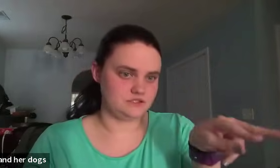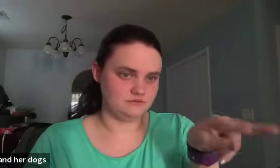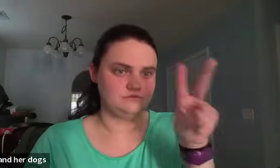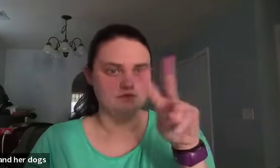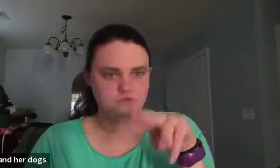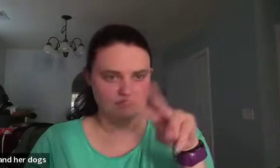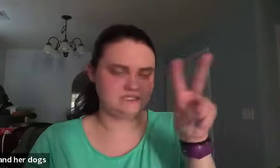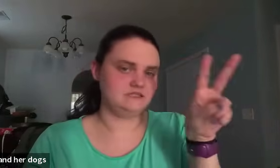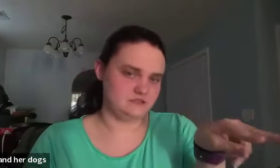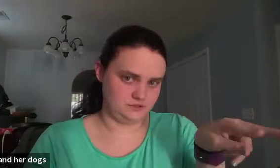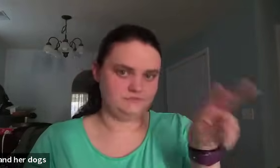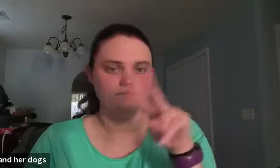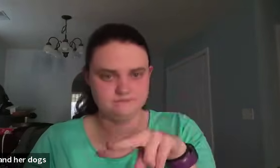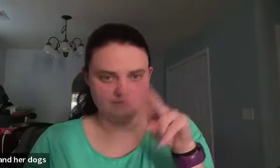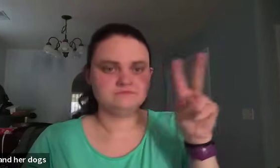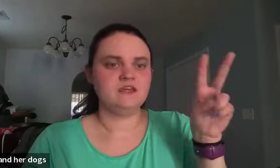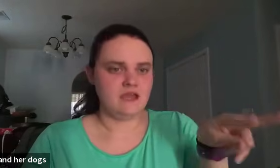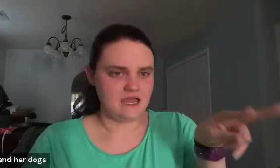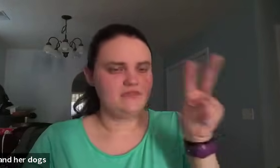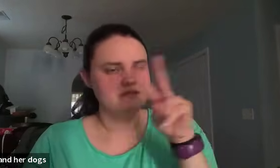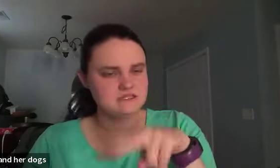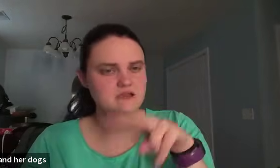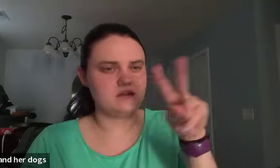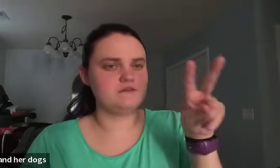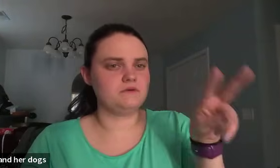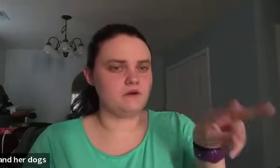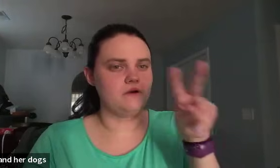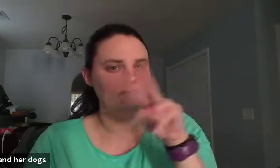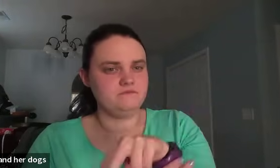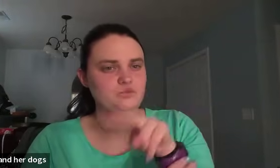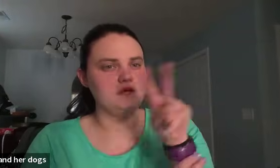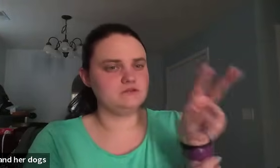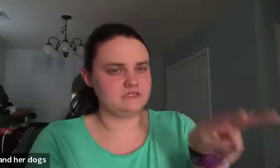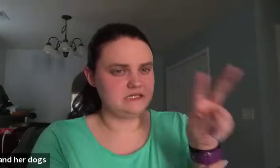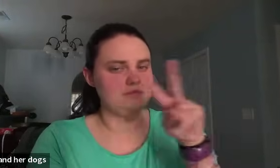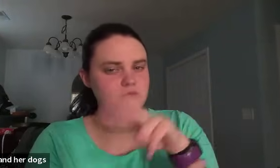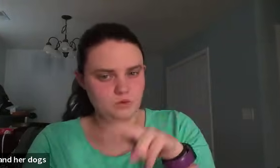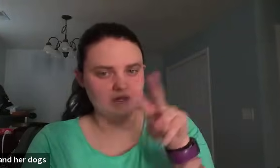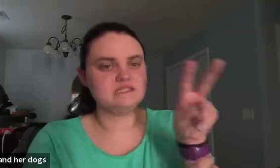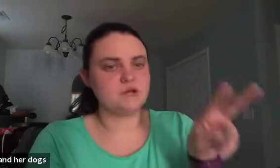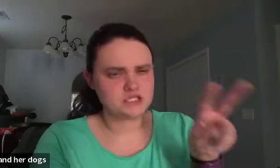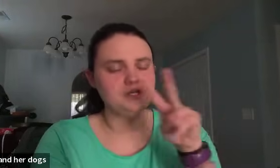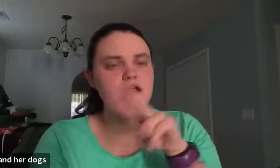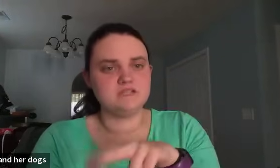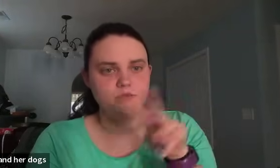22, 22. And this is kind of what you'll see a bit more, especially when you have